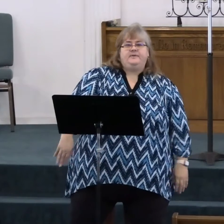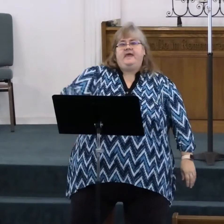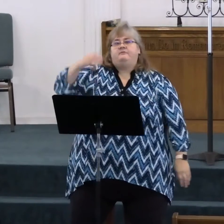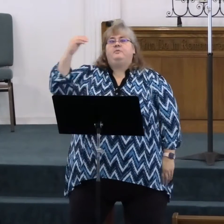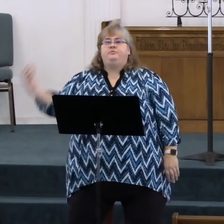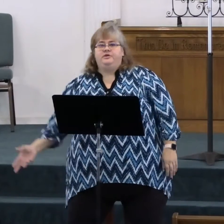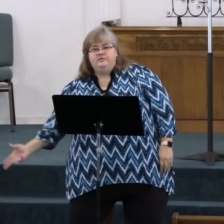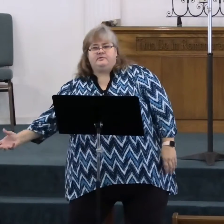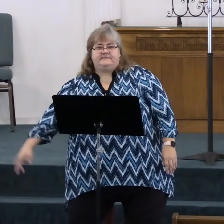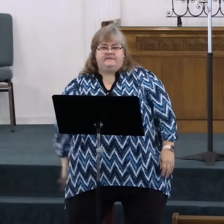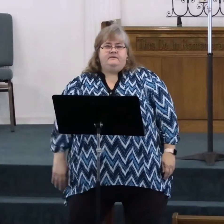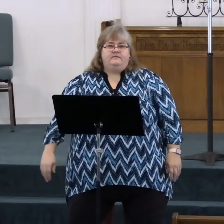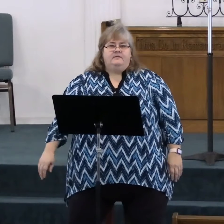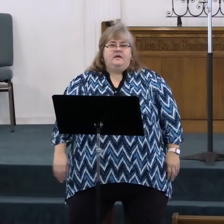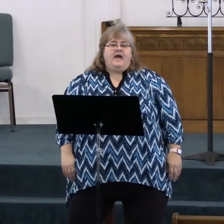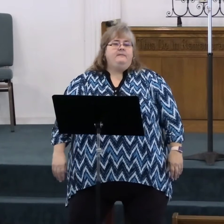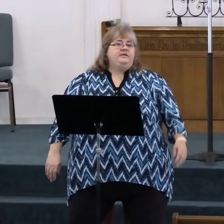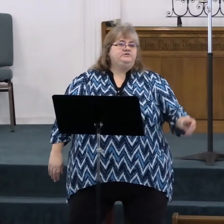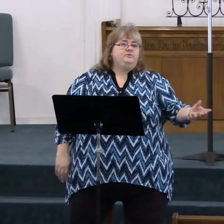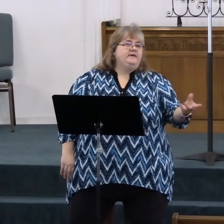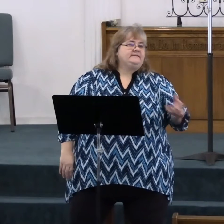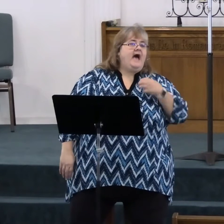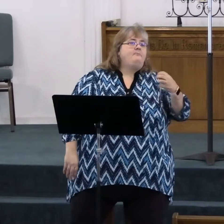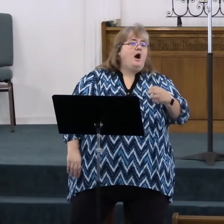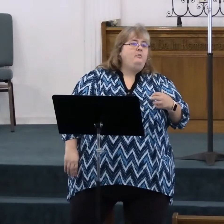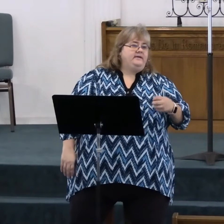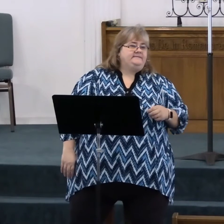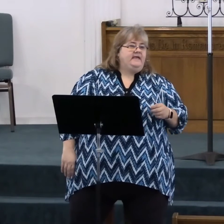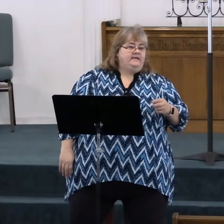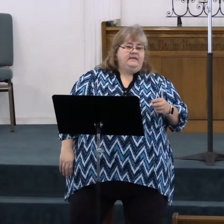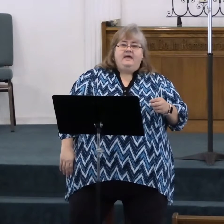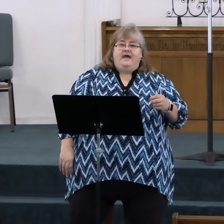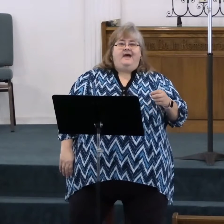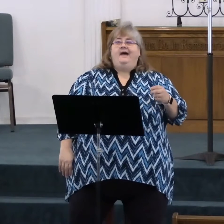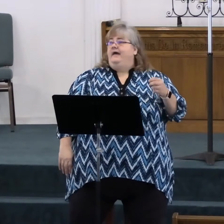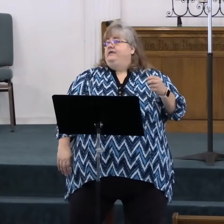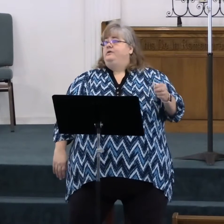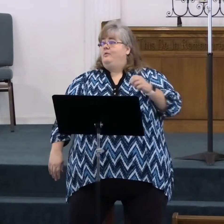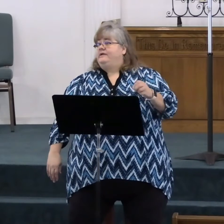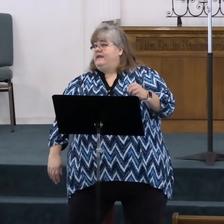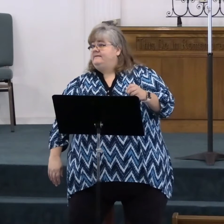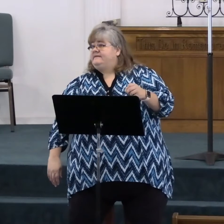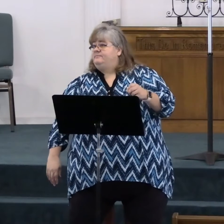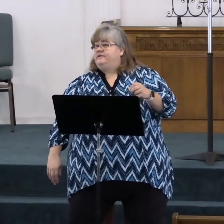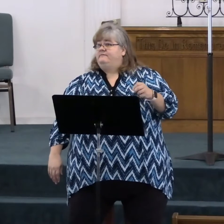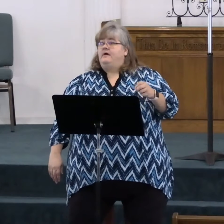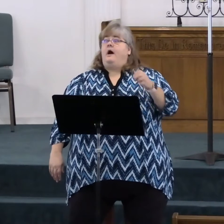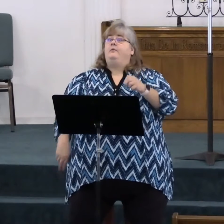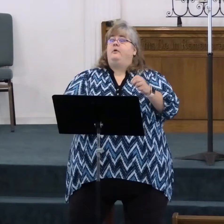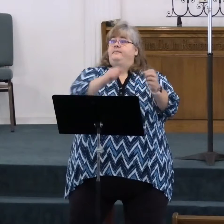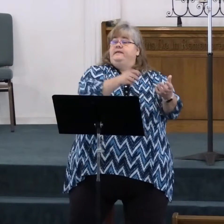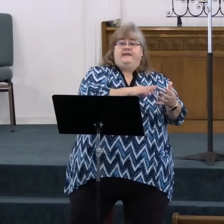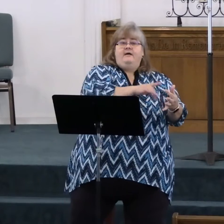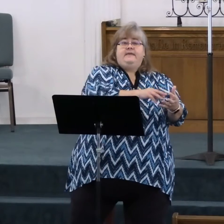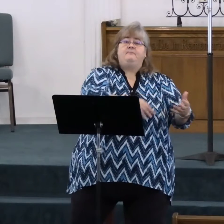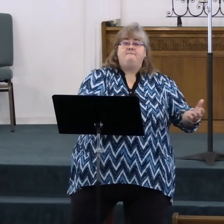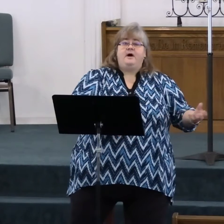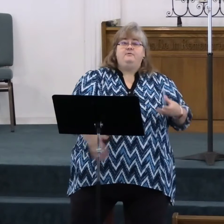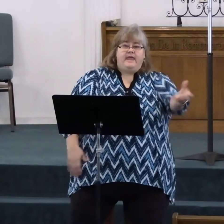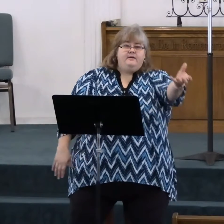have computers. I mean, gee whiz, I'm always saying, you want to know something? Hold on a minute, and I'll get my phone out, and